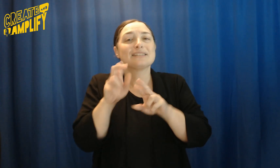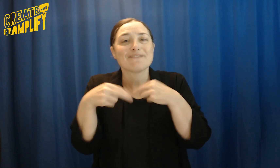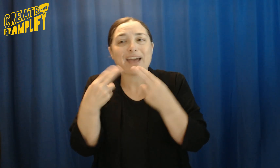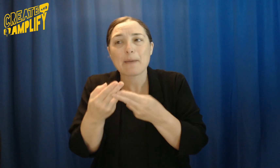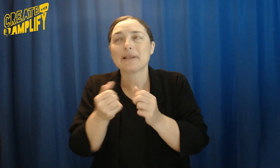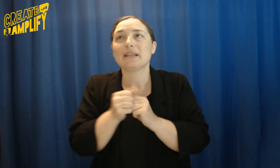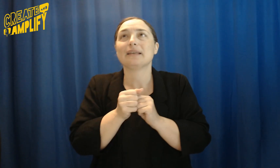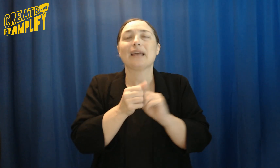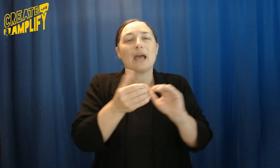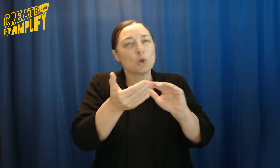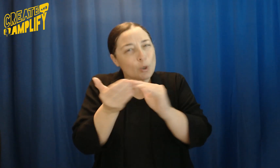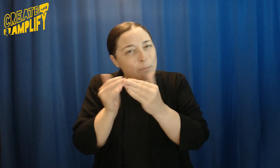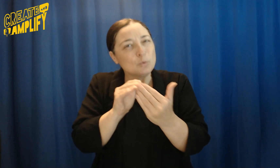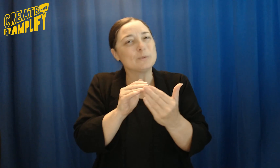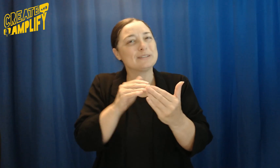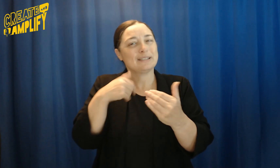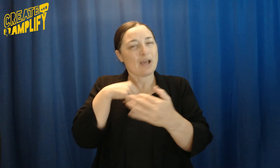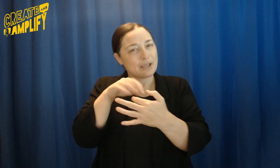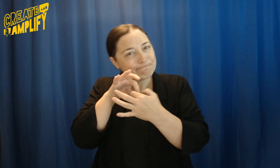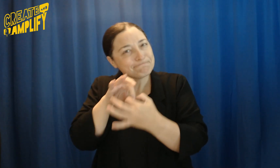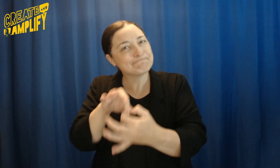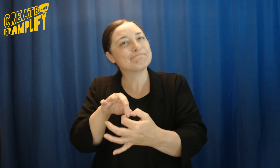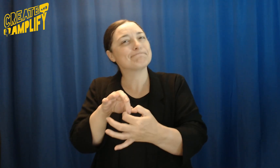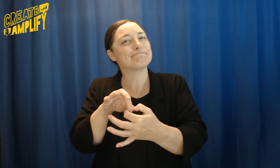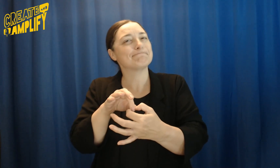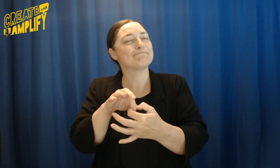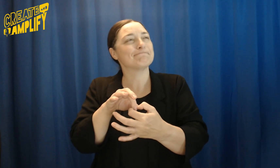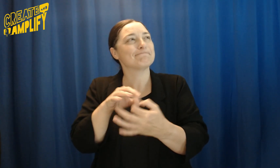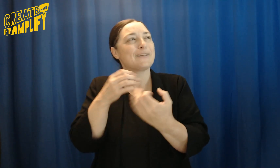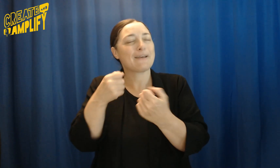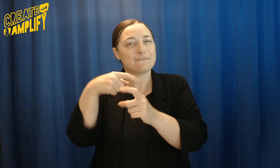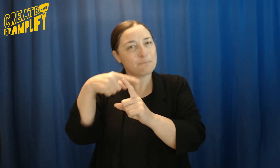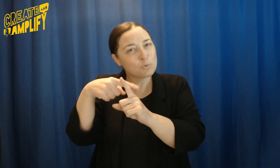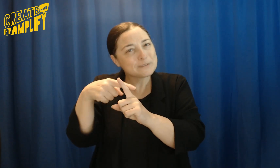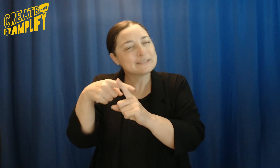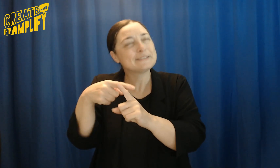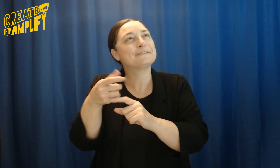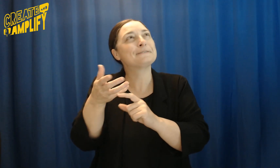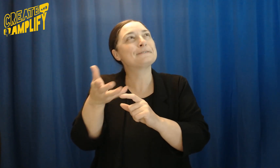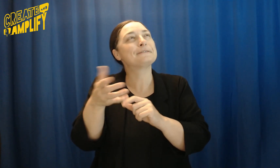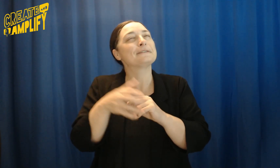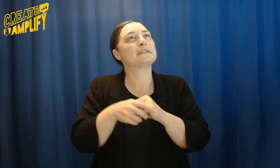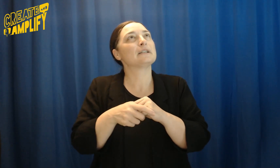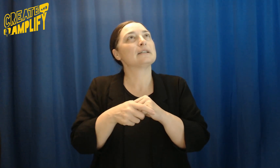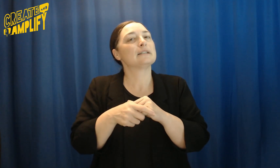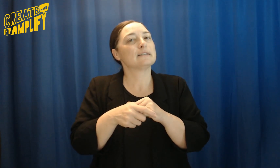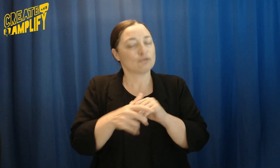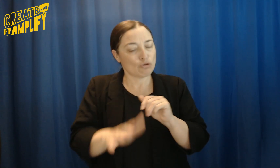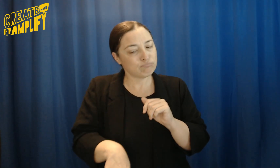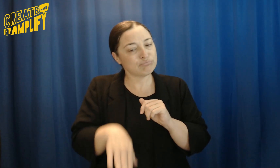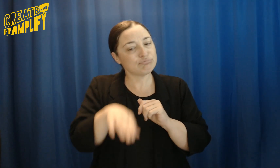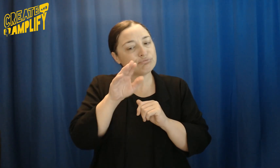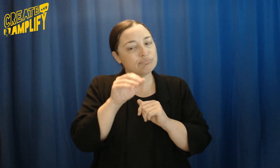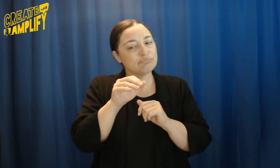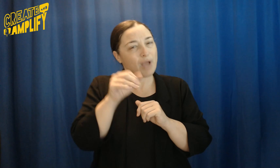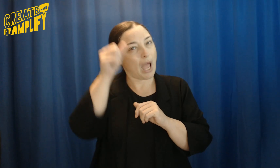in, that I felt positive about myself while being in. And I guess having that